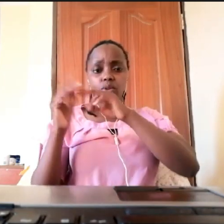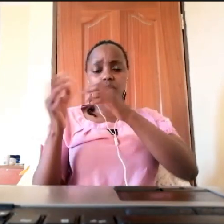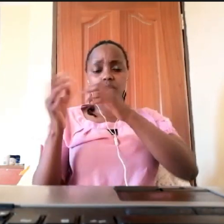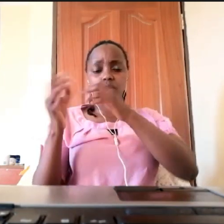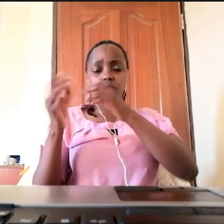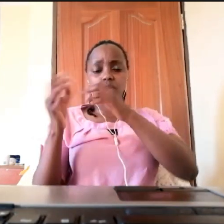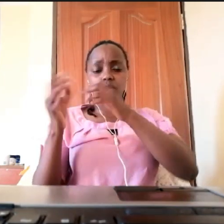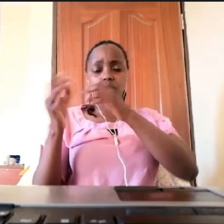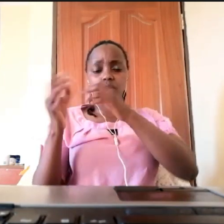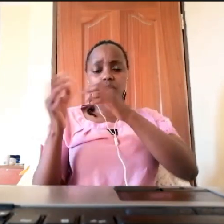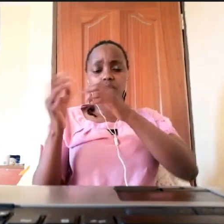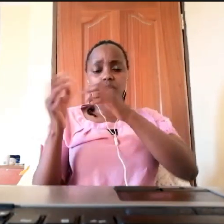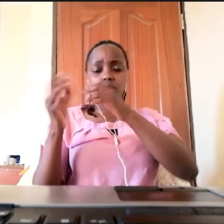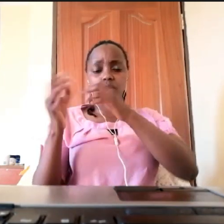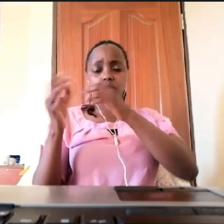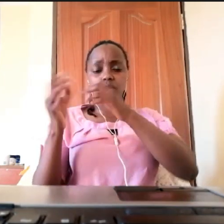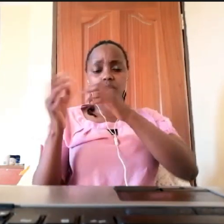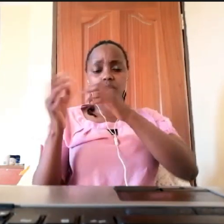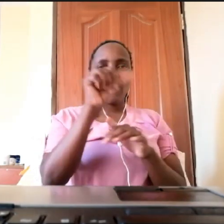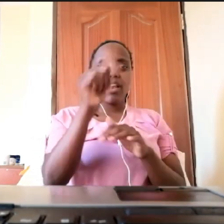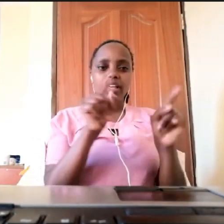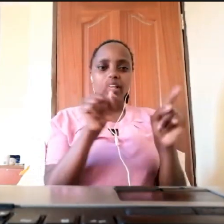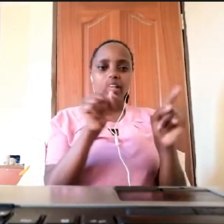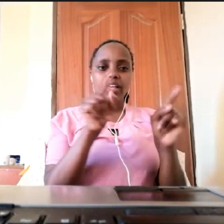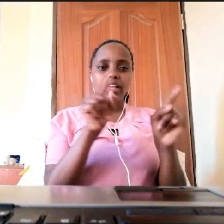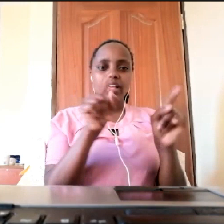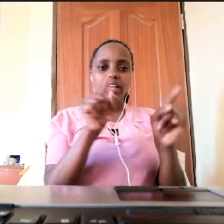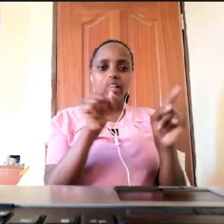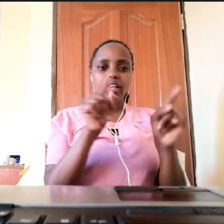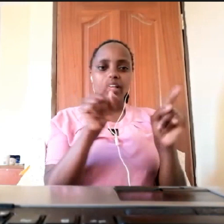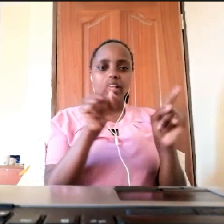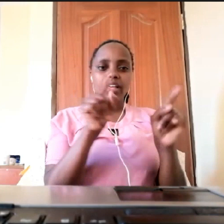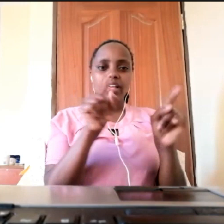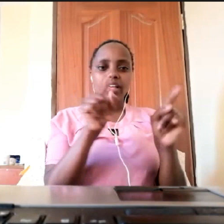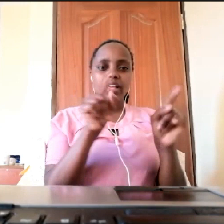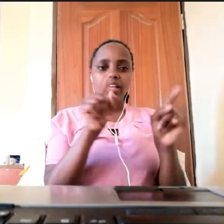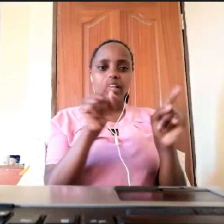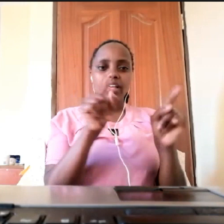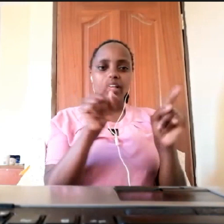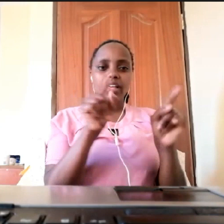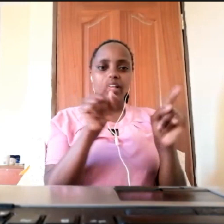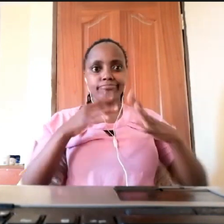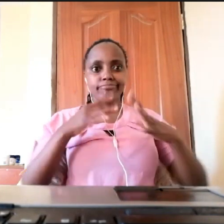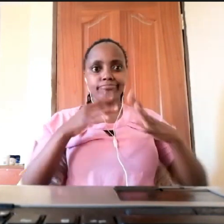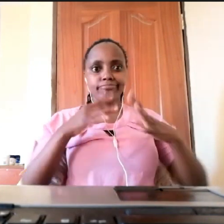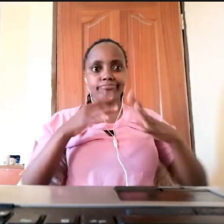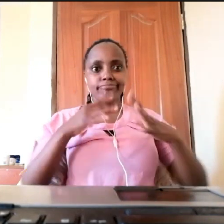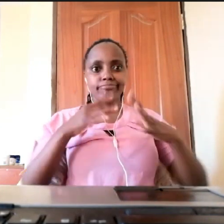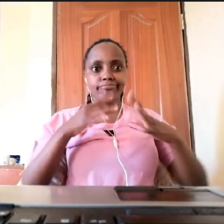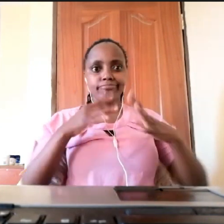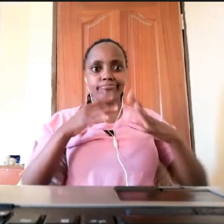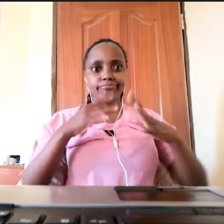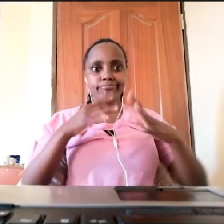CSOs, coalitions, and other briefings that it receives from CSOs that have observer status with it.